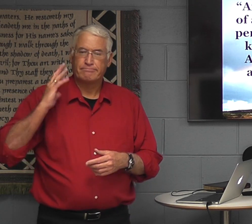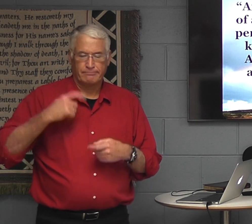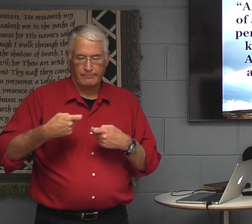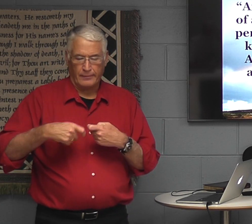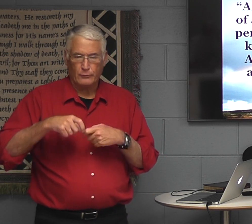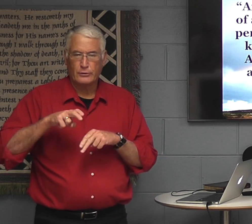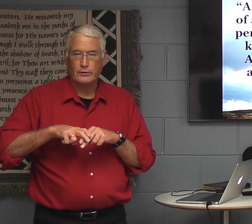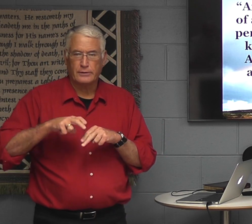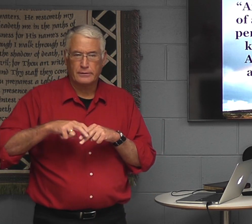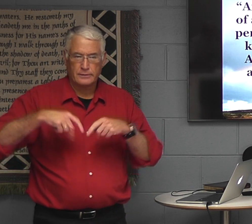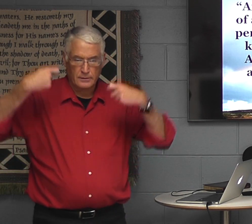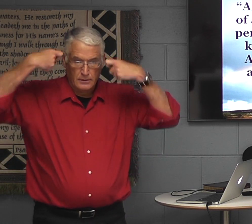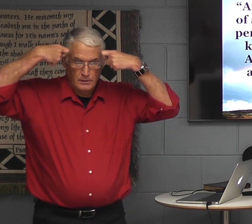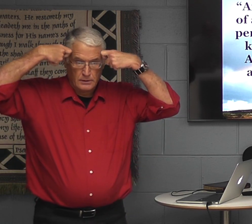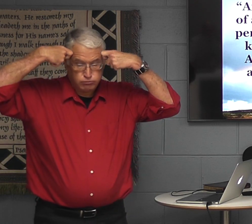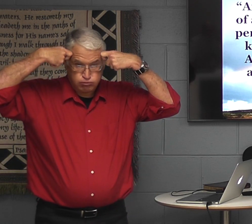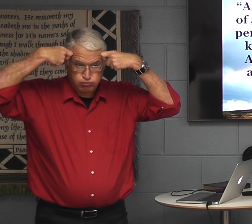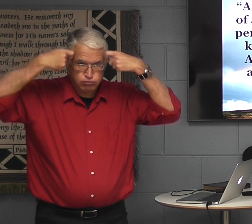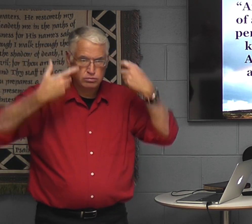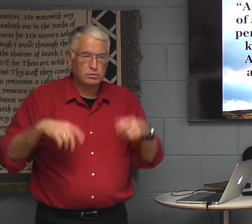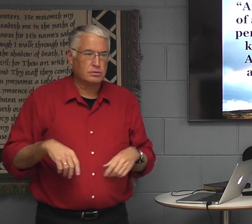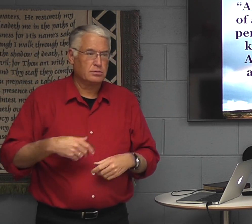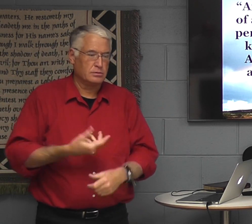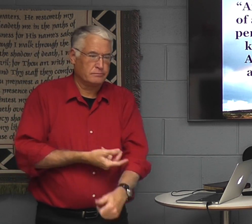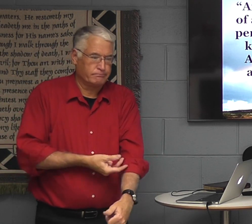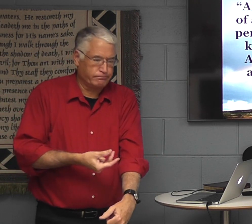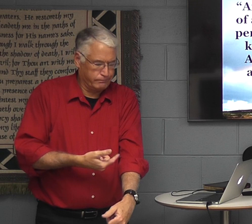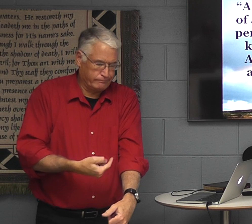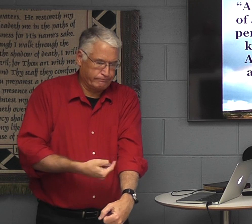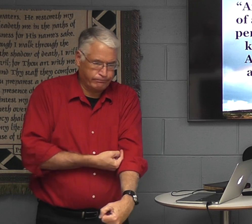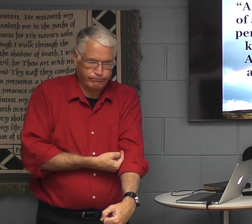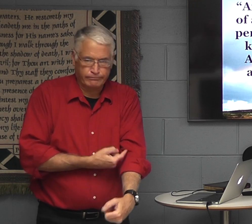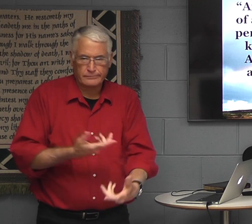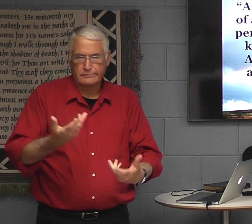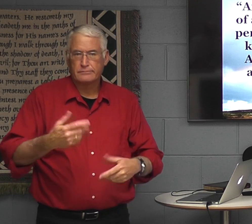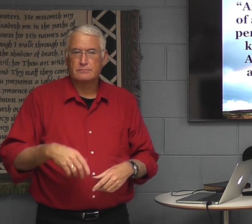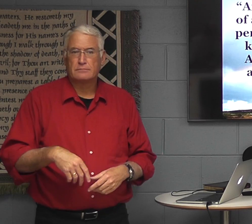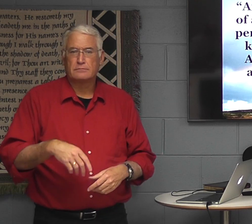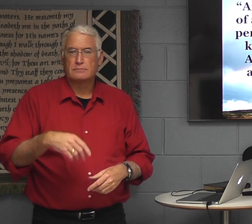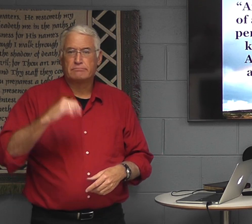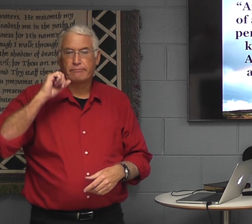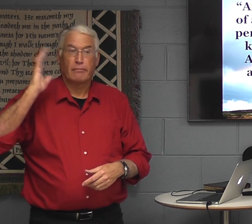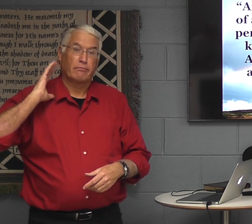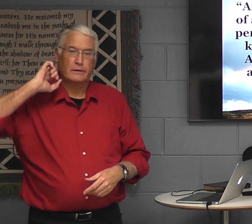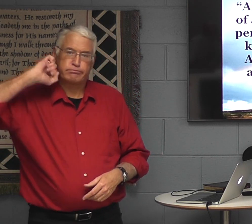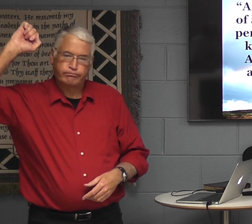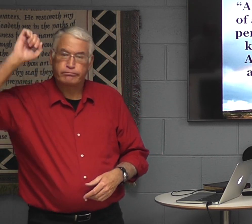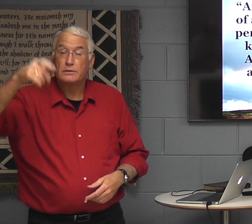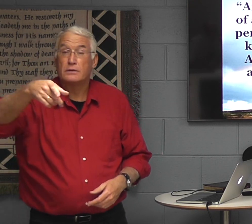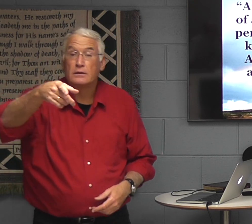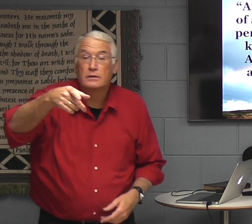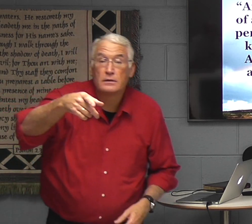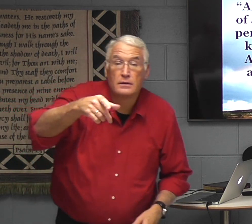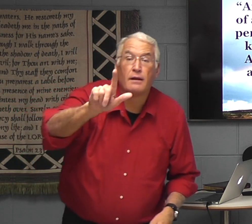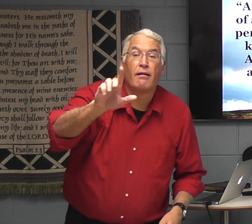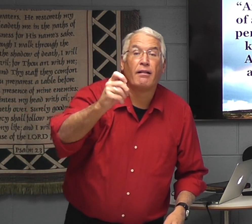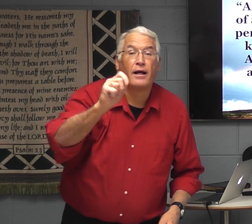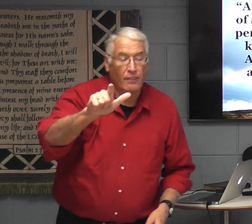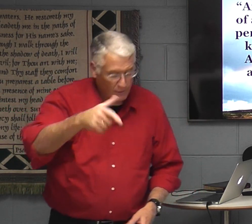they sit in the chair, the electric chair, or lethal injection. But before, a long time